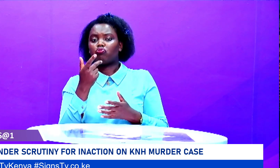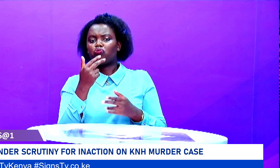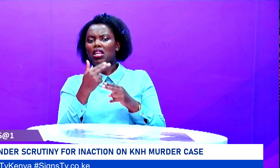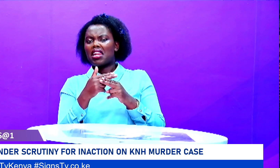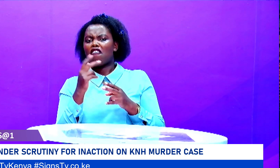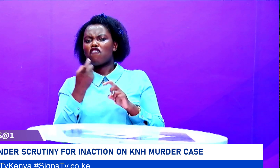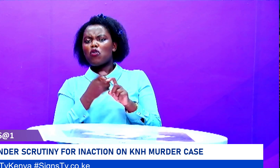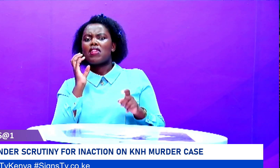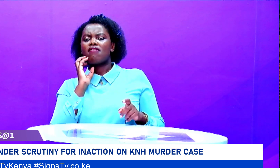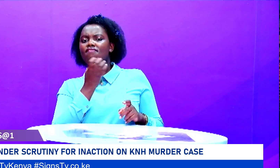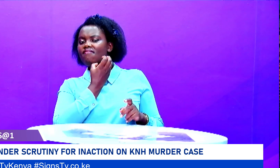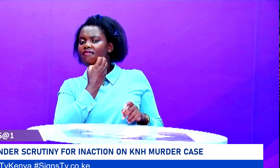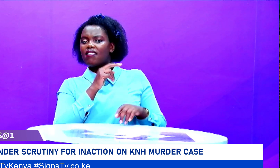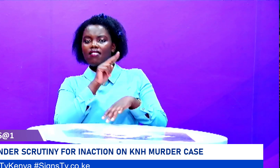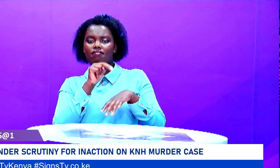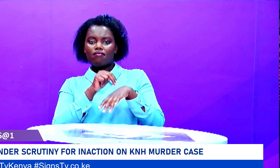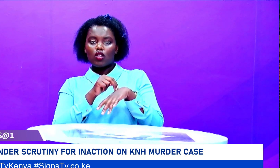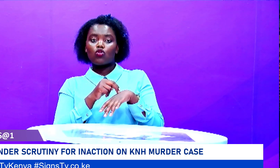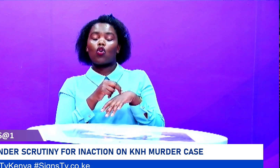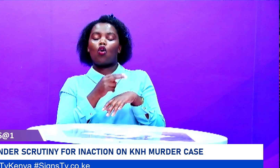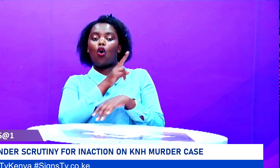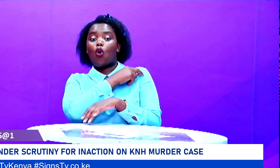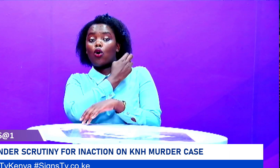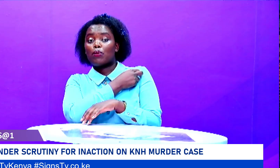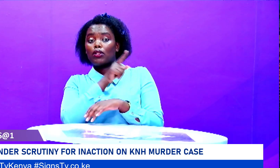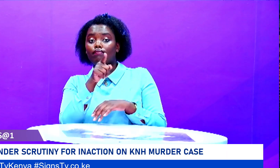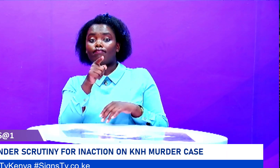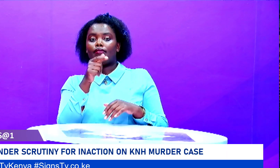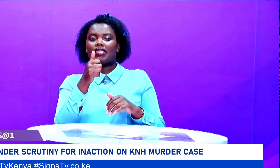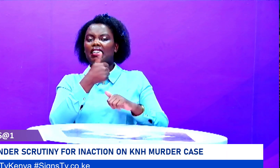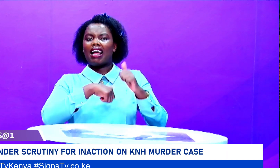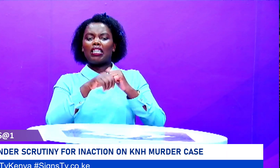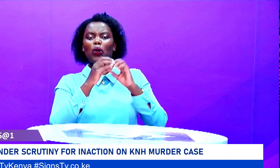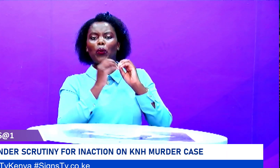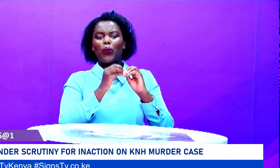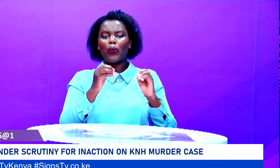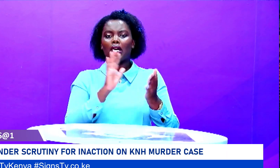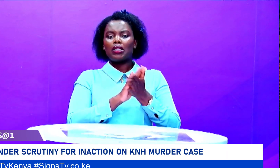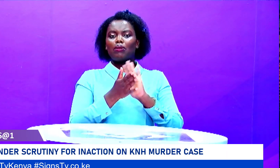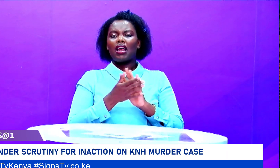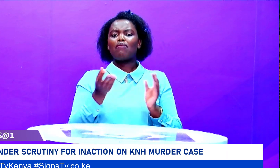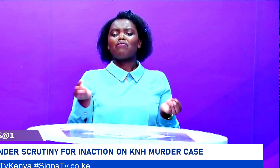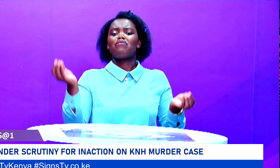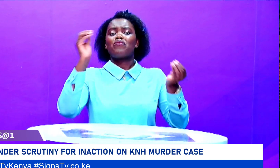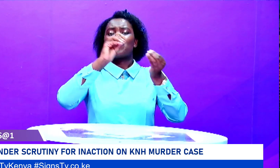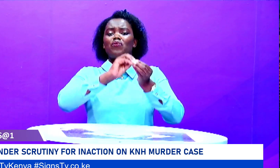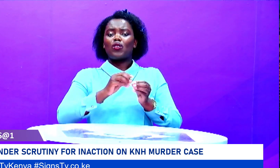to charge a prime suspect in the murder of Gilbert Kinyua Muthoni at Kenyatta National